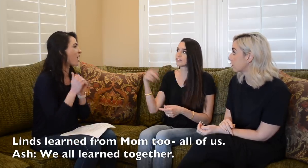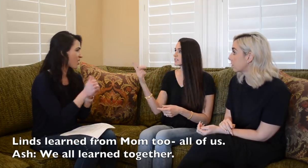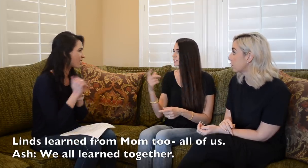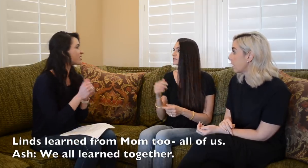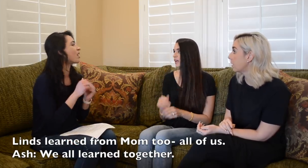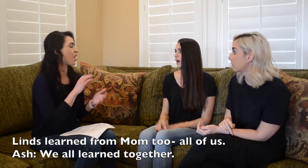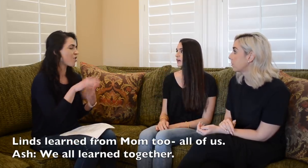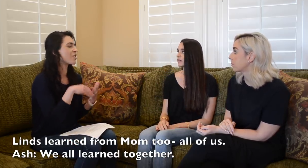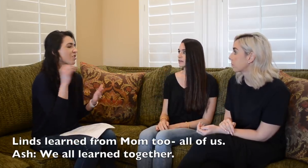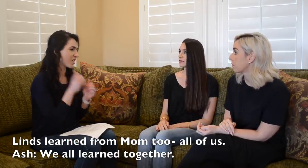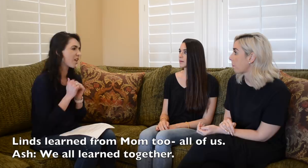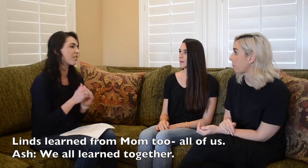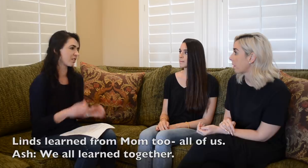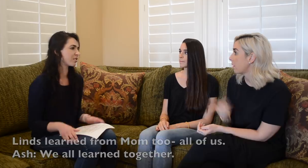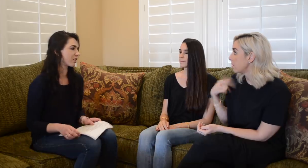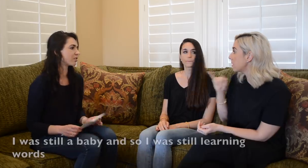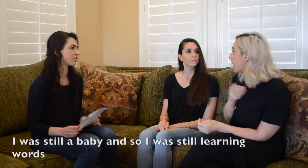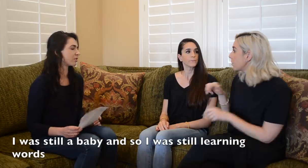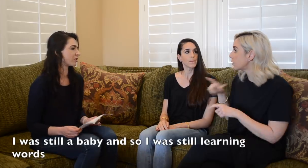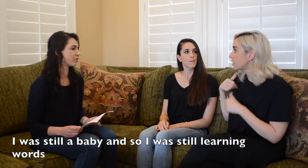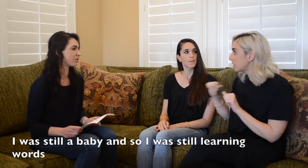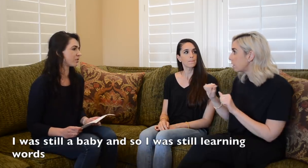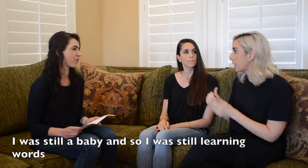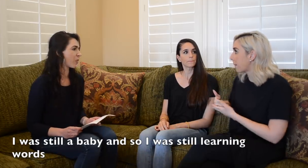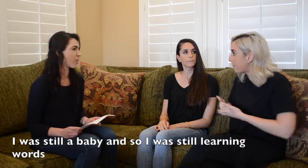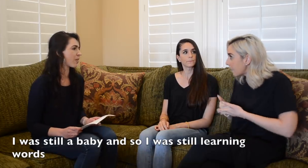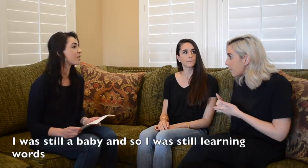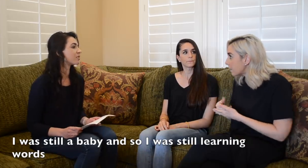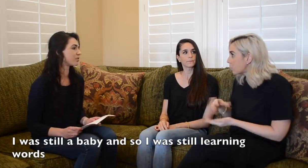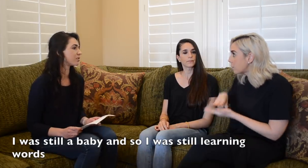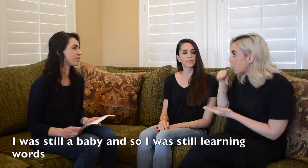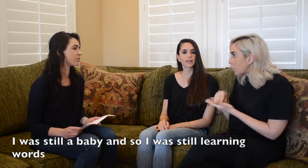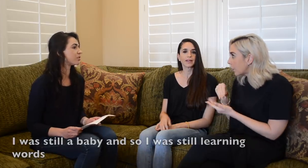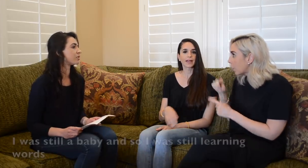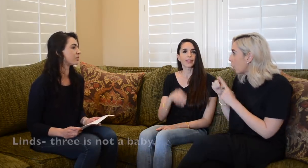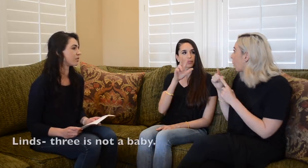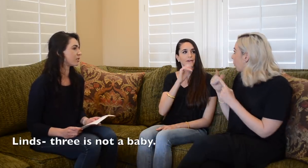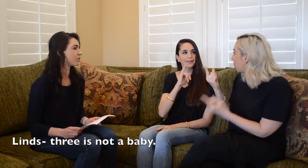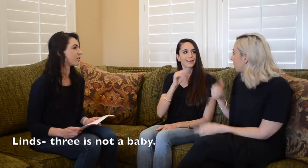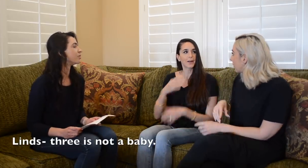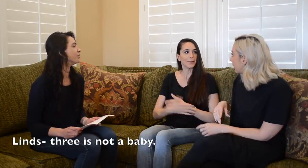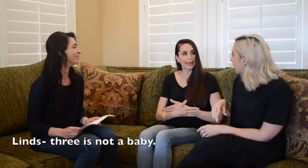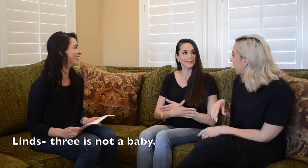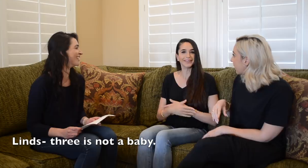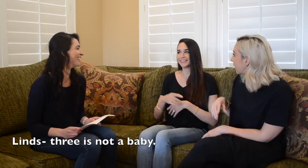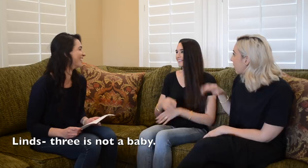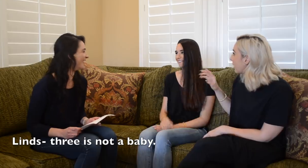us. Yeah. Yeah. Because I was still like a baby, and so I was learning. Okay, 3 is not a baby. Okay,